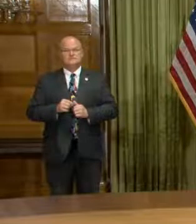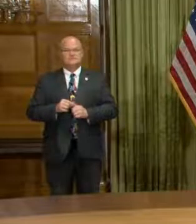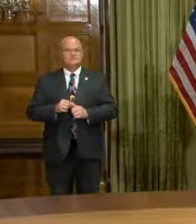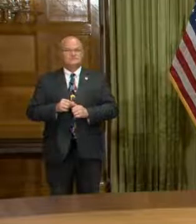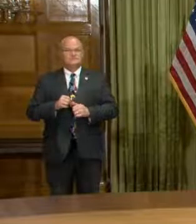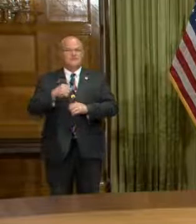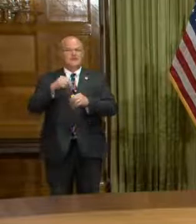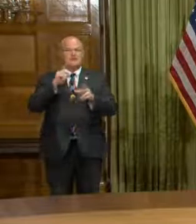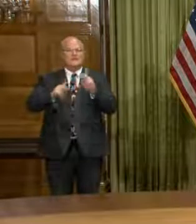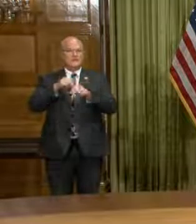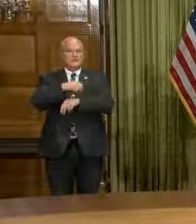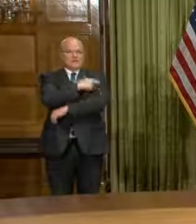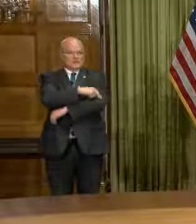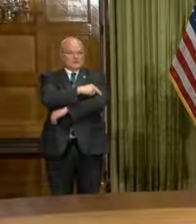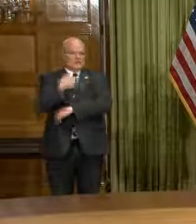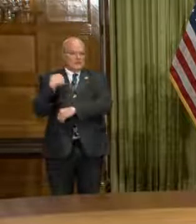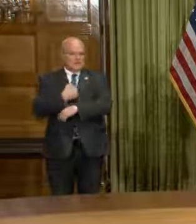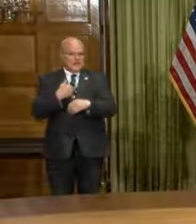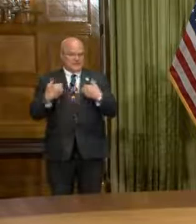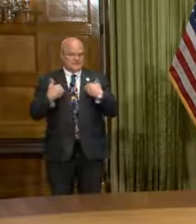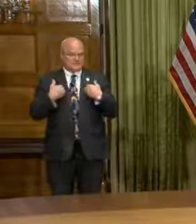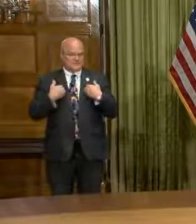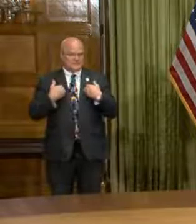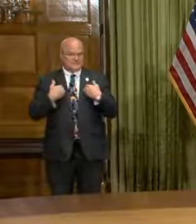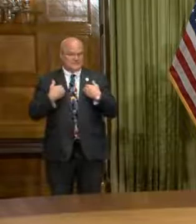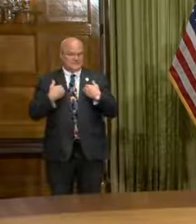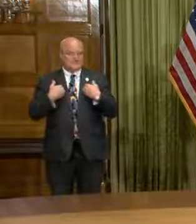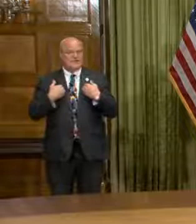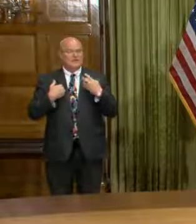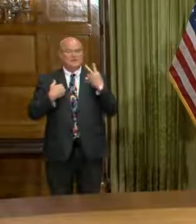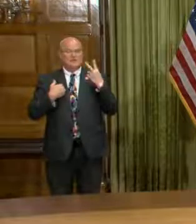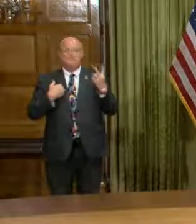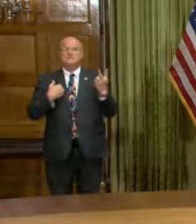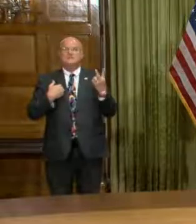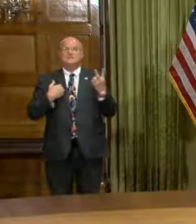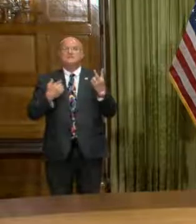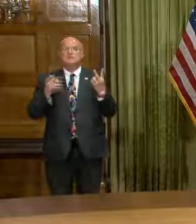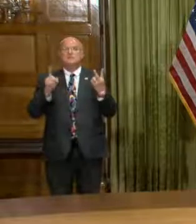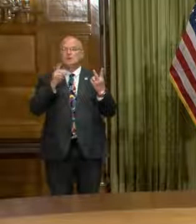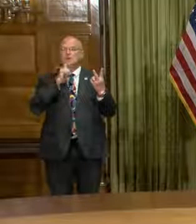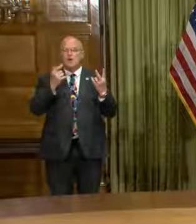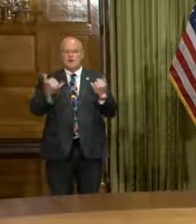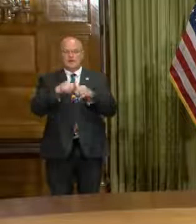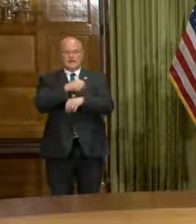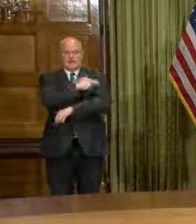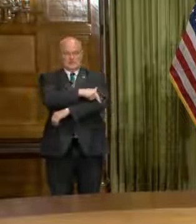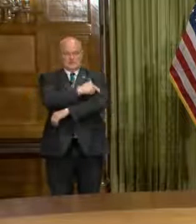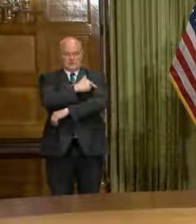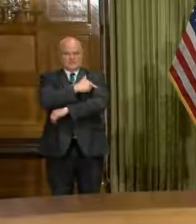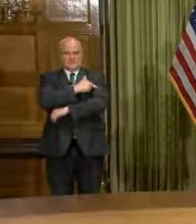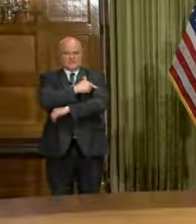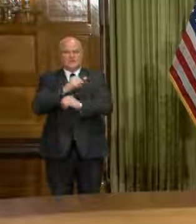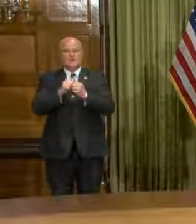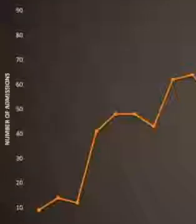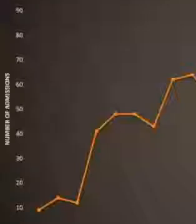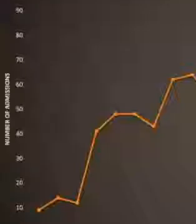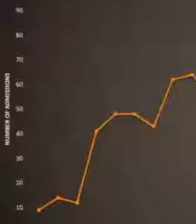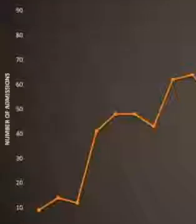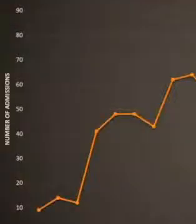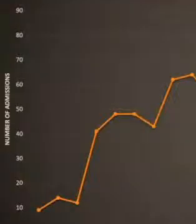chart is the hospitalizations that we have, and you can see where we are in our hospitalizations with